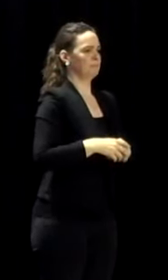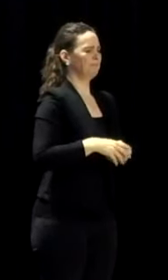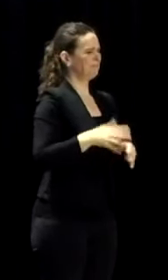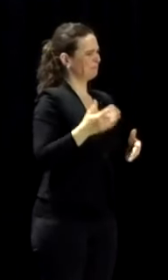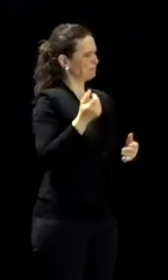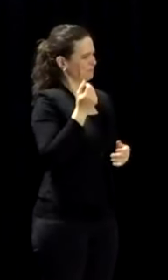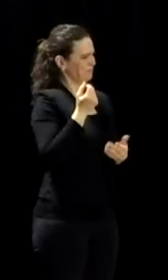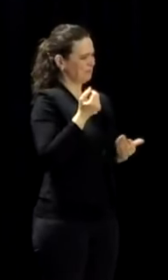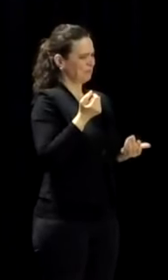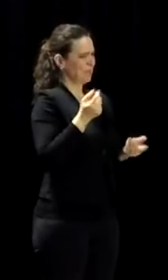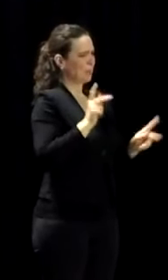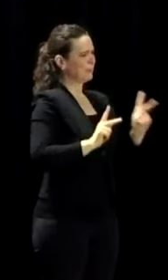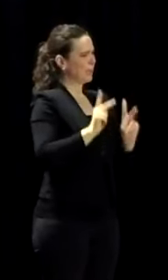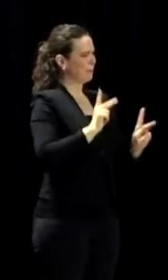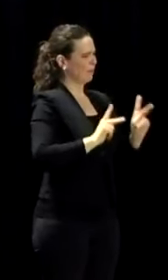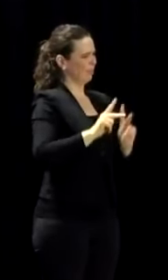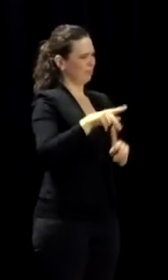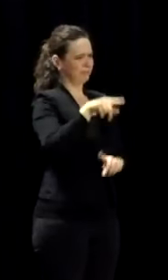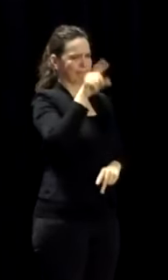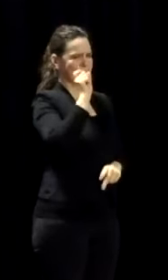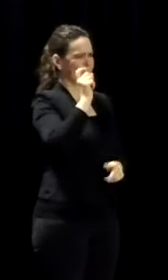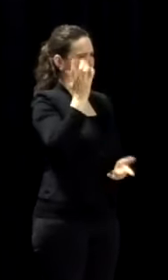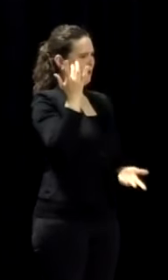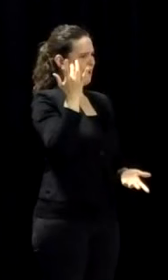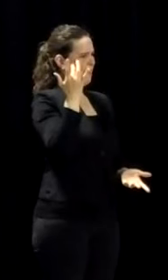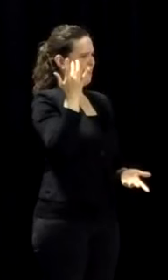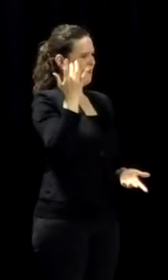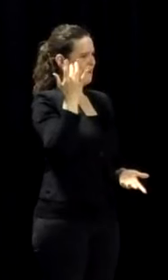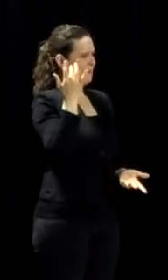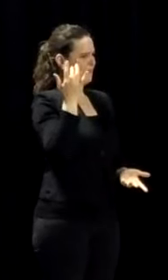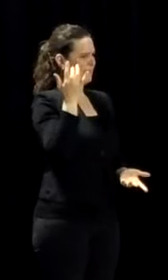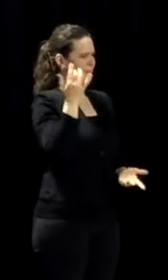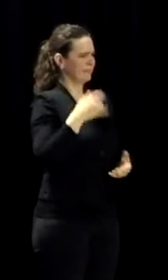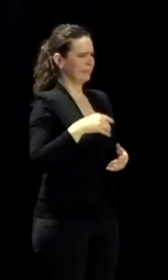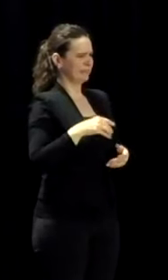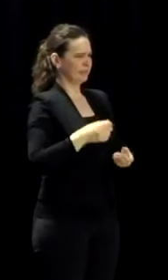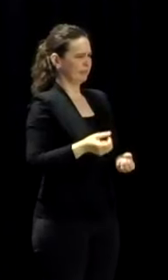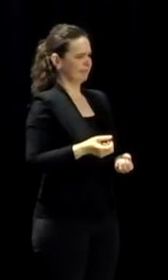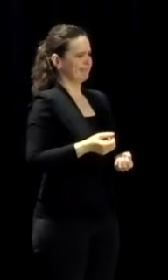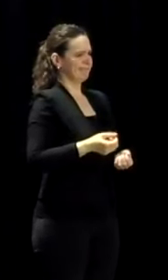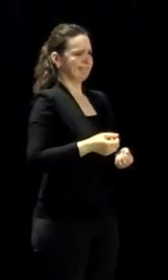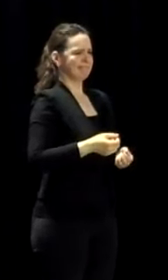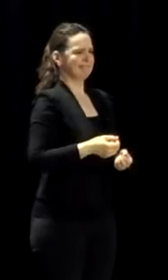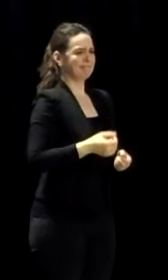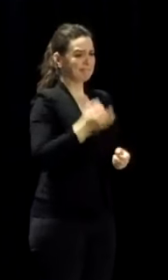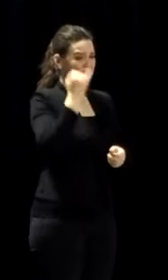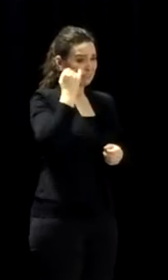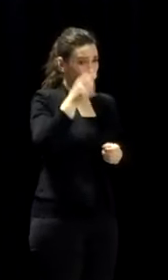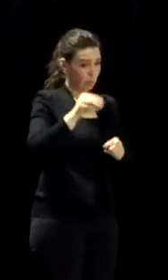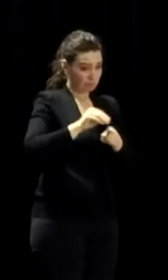with an individual. Now, this does not mean if you were at the grocery store